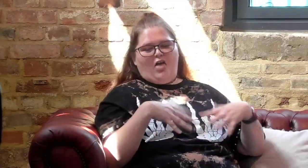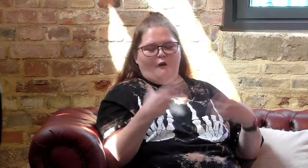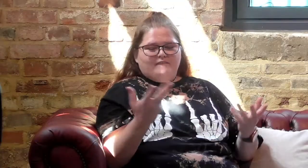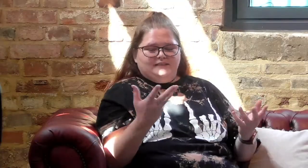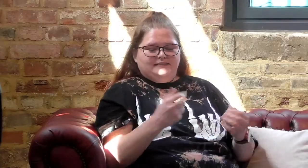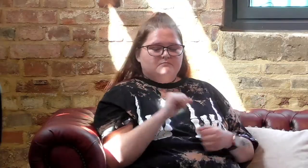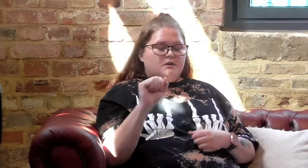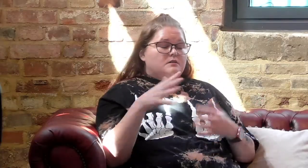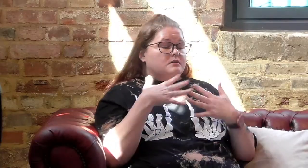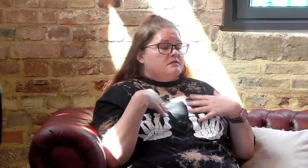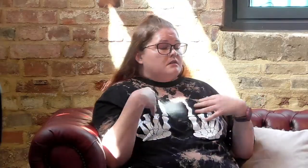fur.